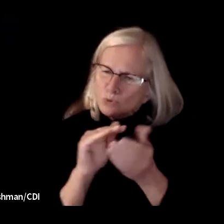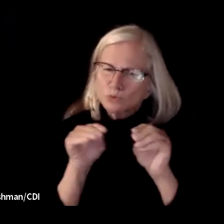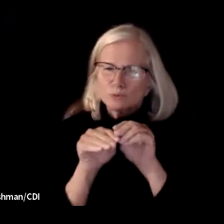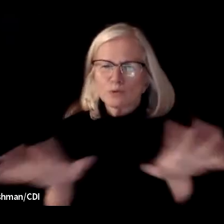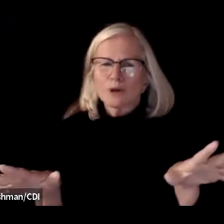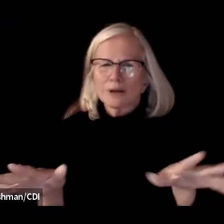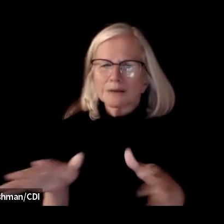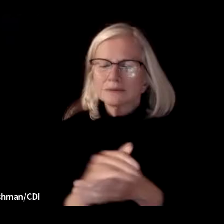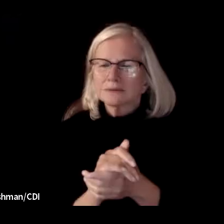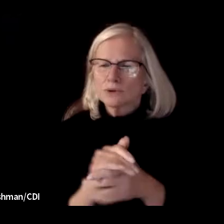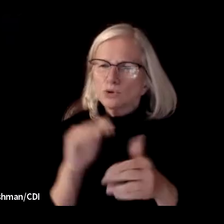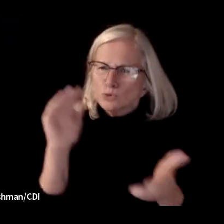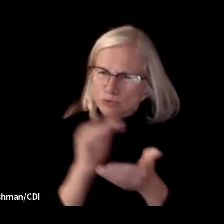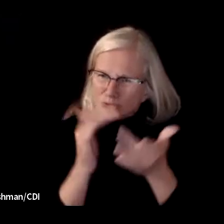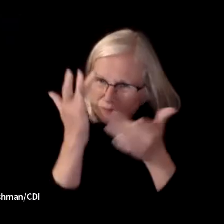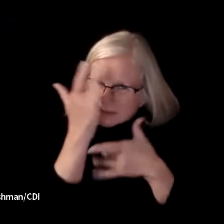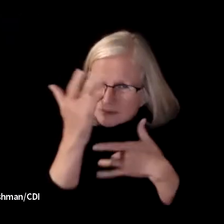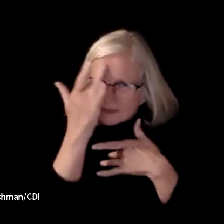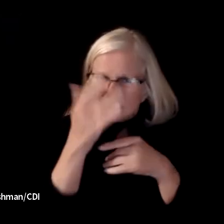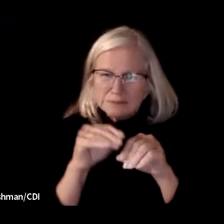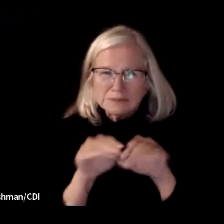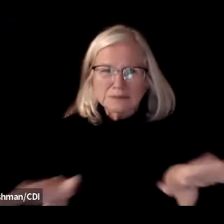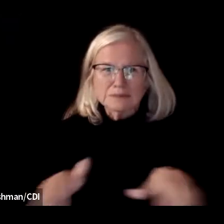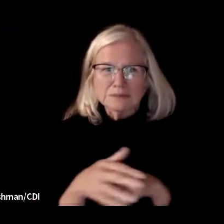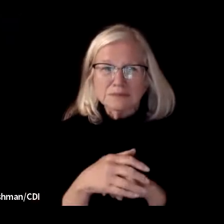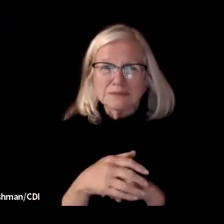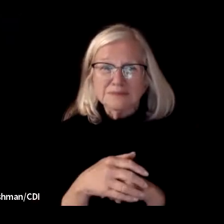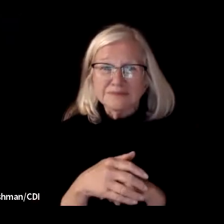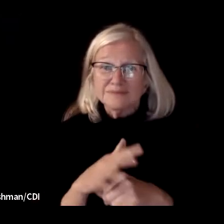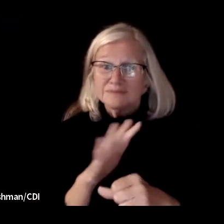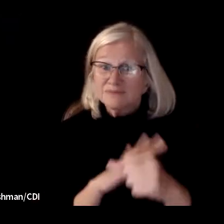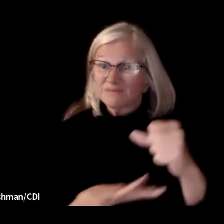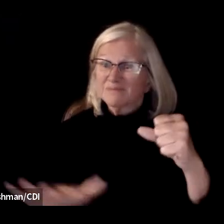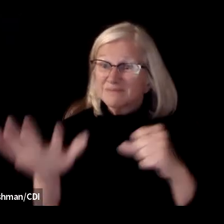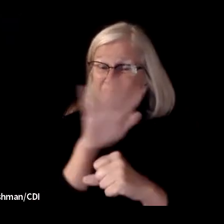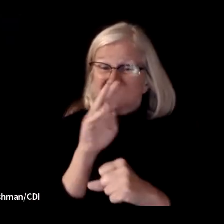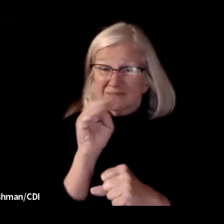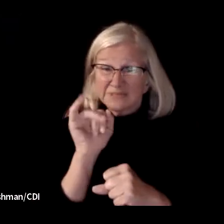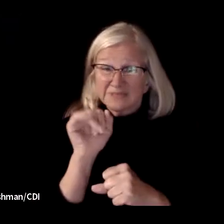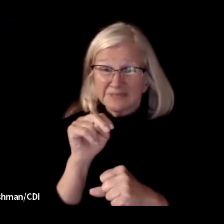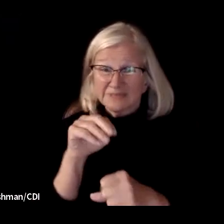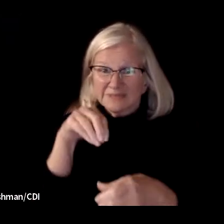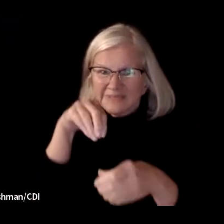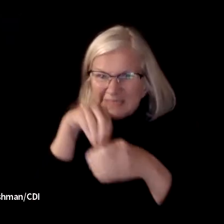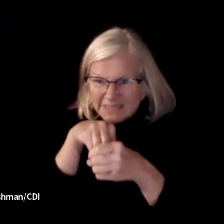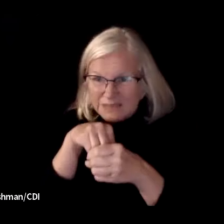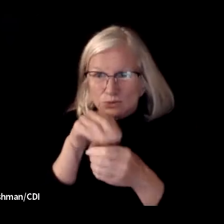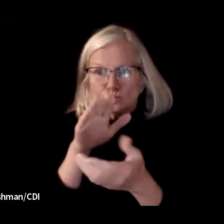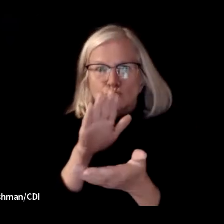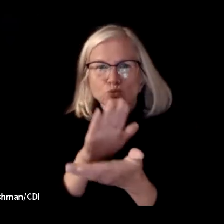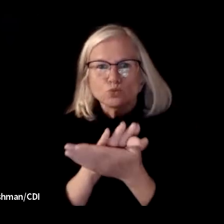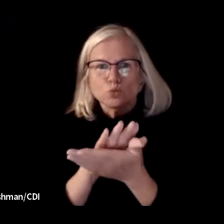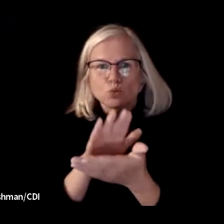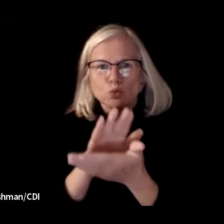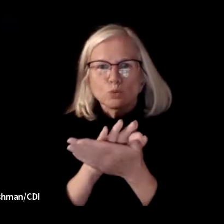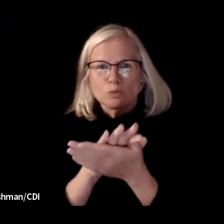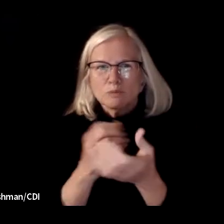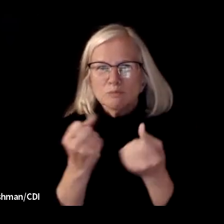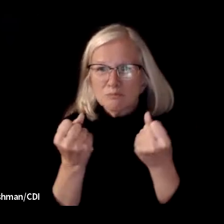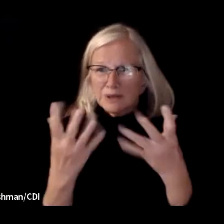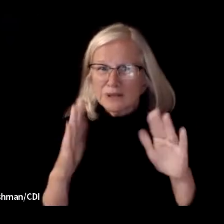including and especially in our greater Minnesota communities and in our schools, where we still have many children under 12 who are not